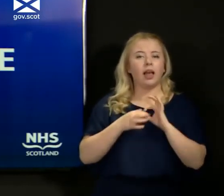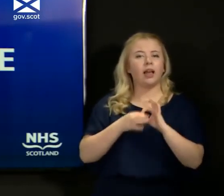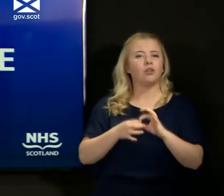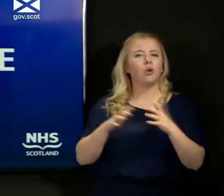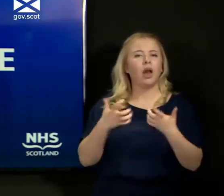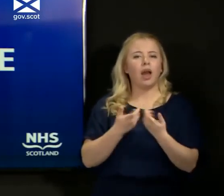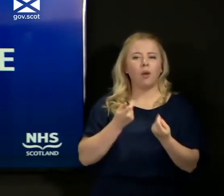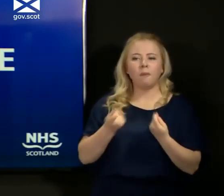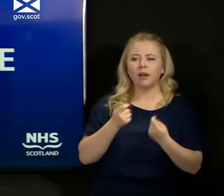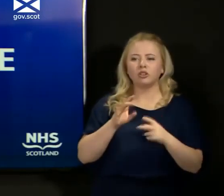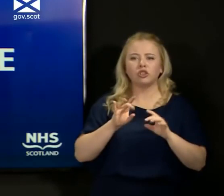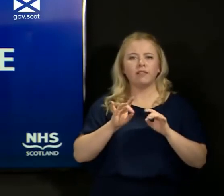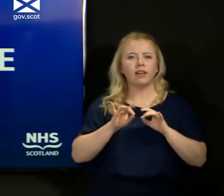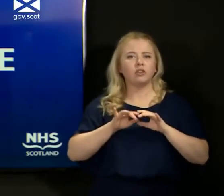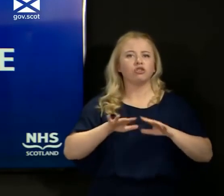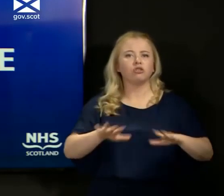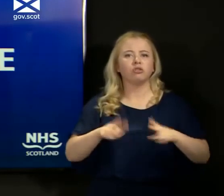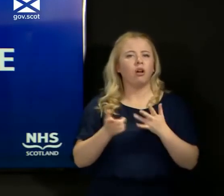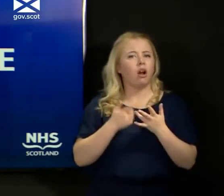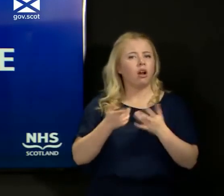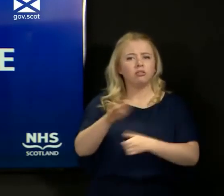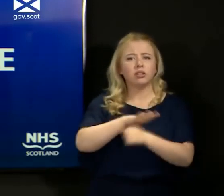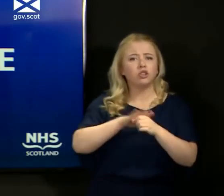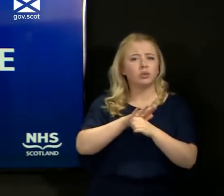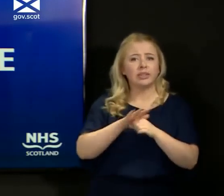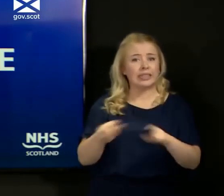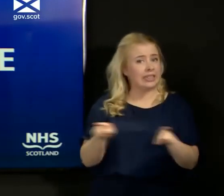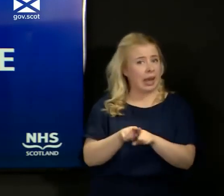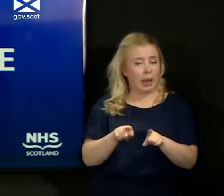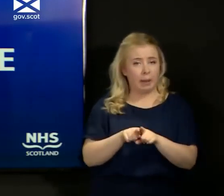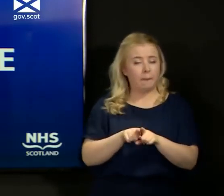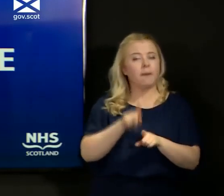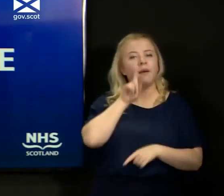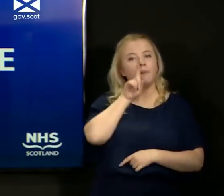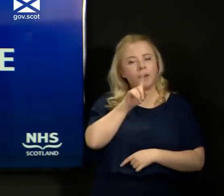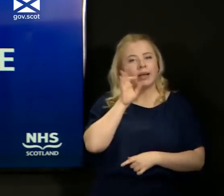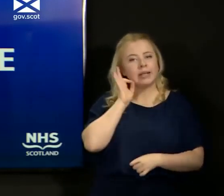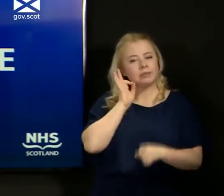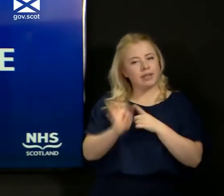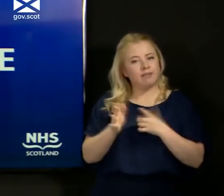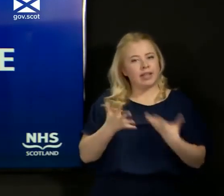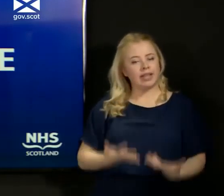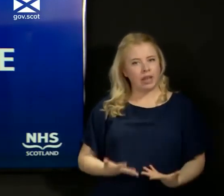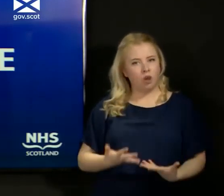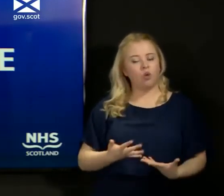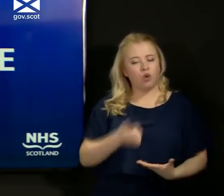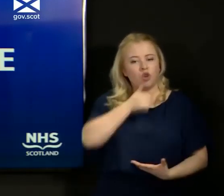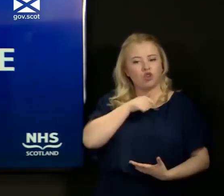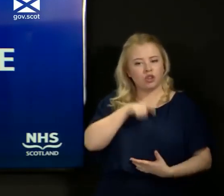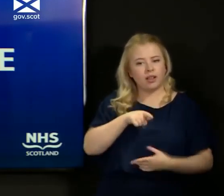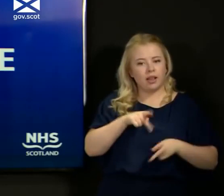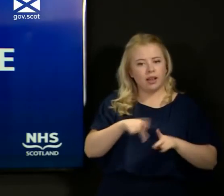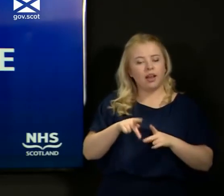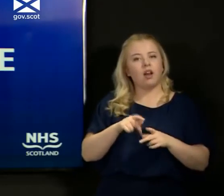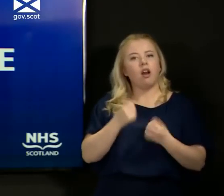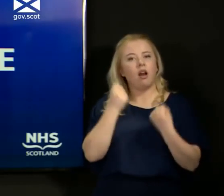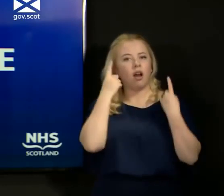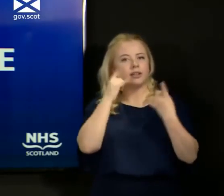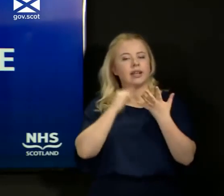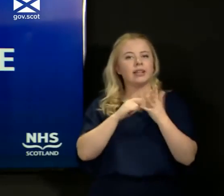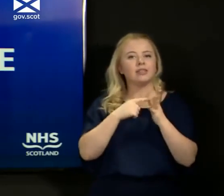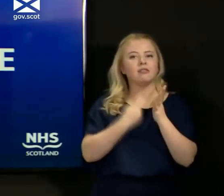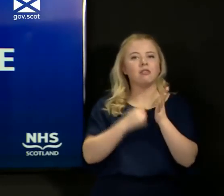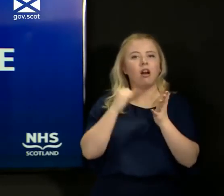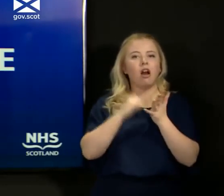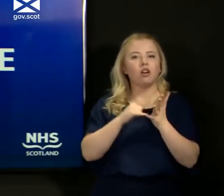manage infection outbreaks in other scenarios, but we're using specifically now to understand better SARS-CoV-2 and how